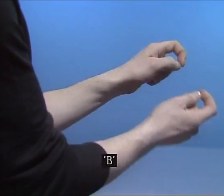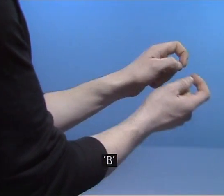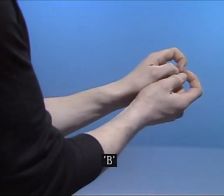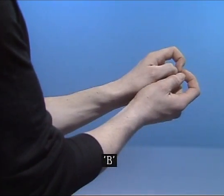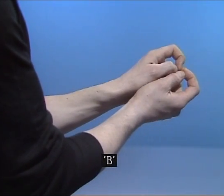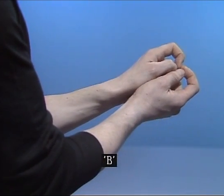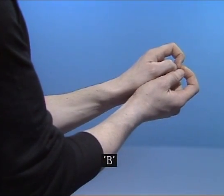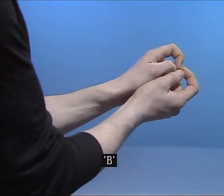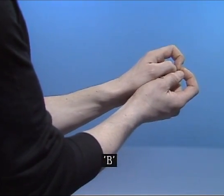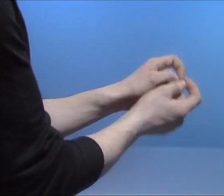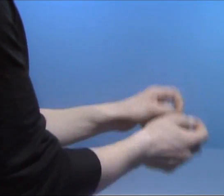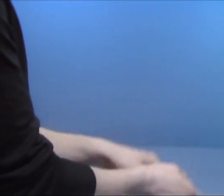B.